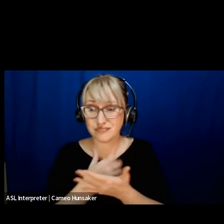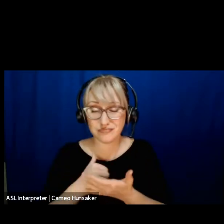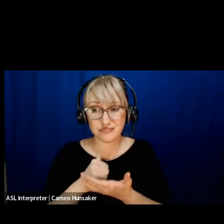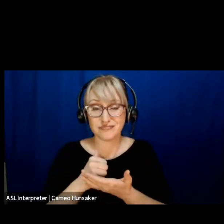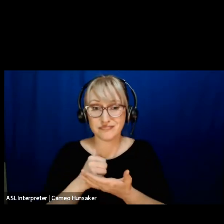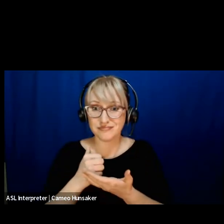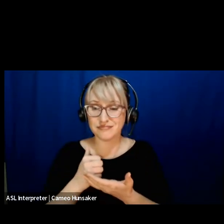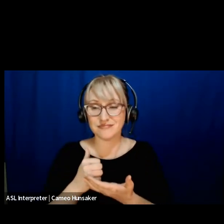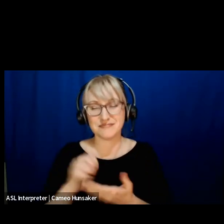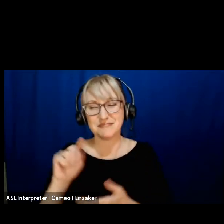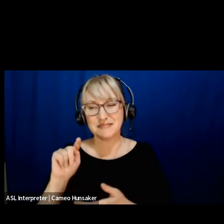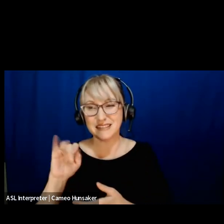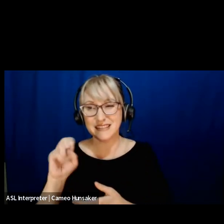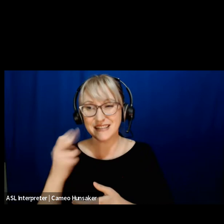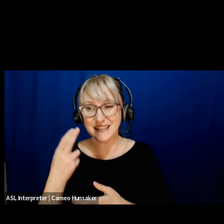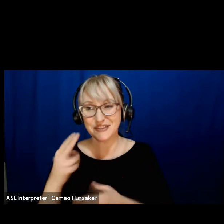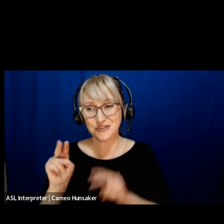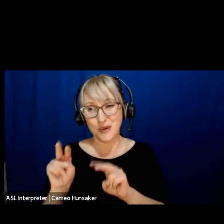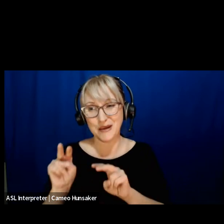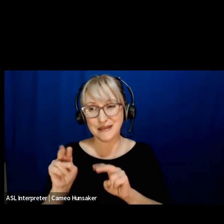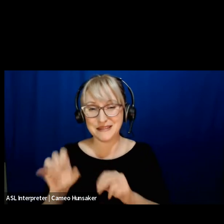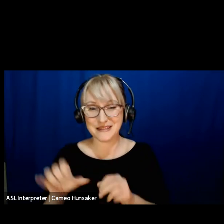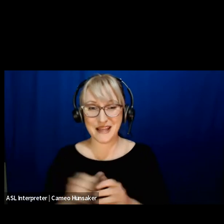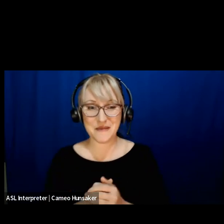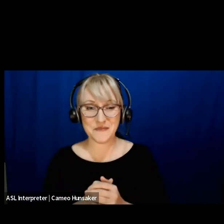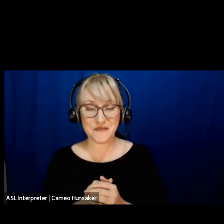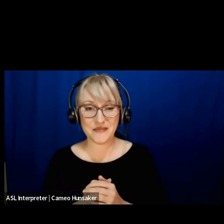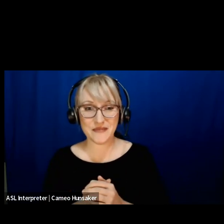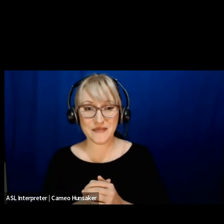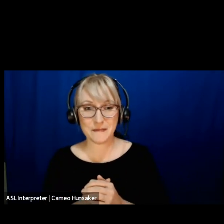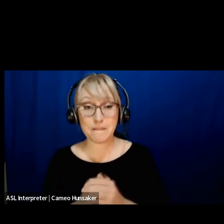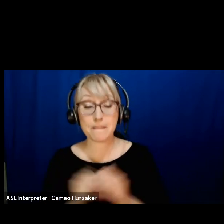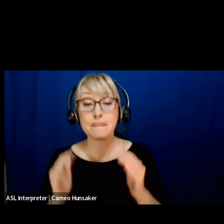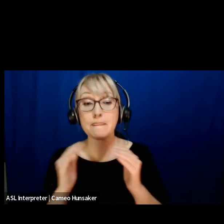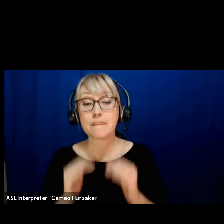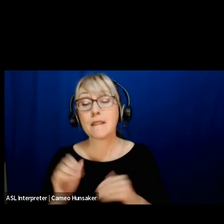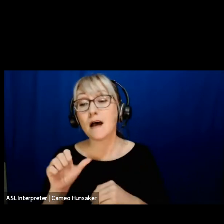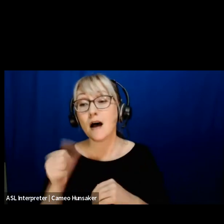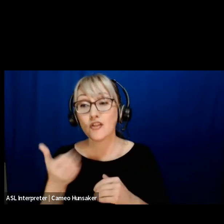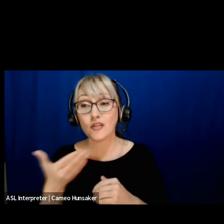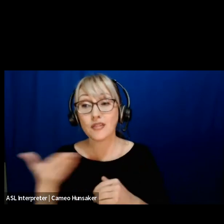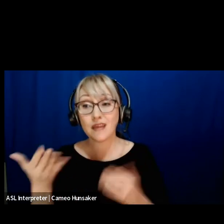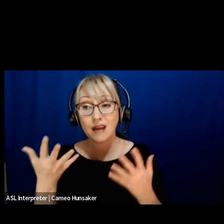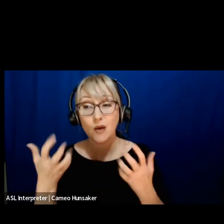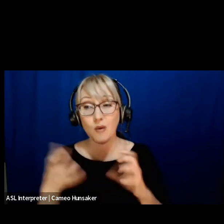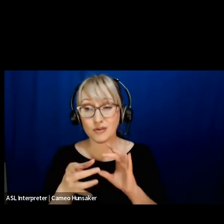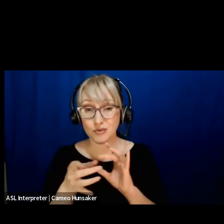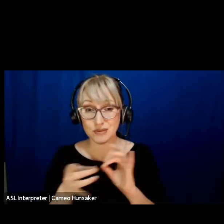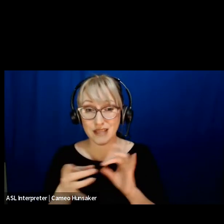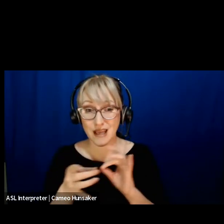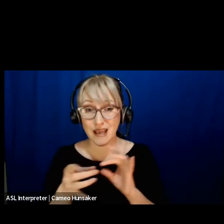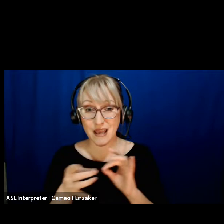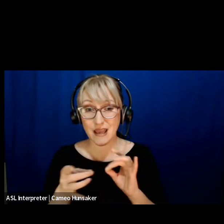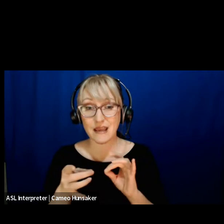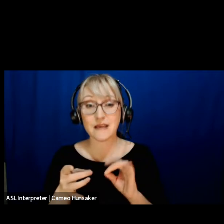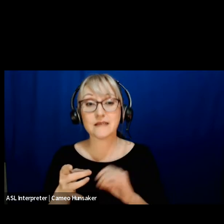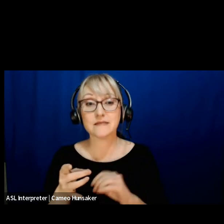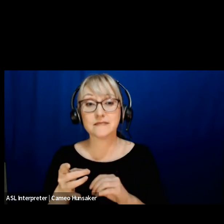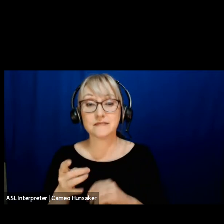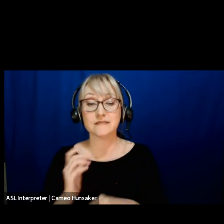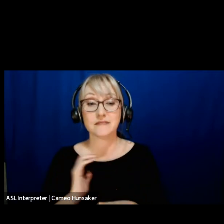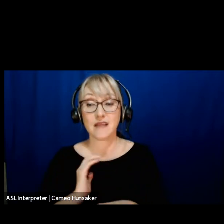it. All right, another thing I wanted to say was that we have lined up our